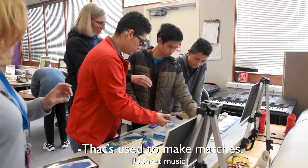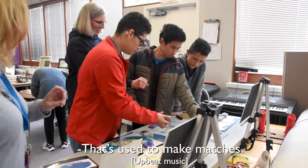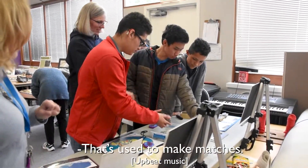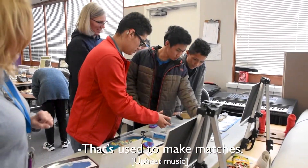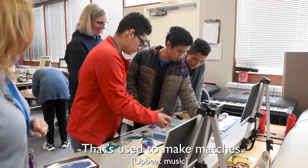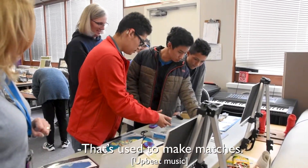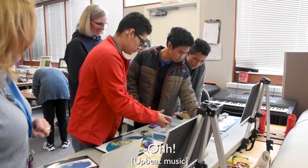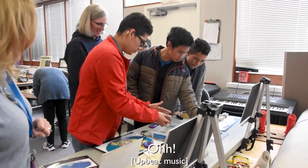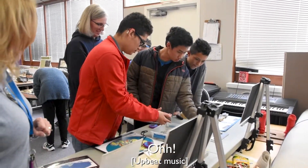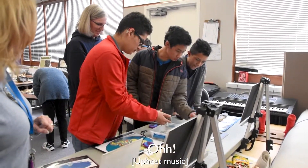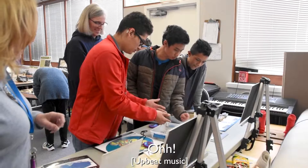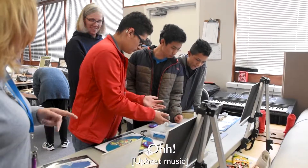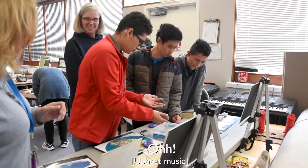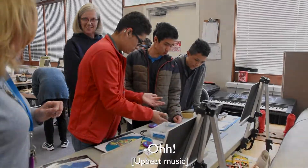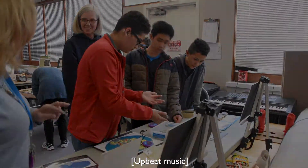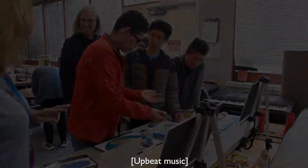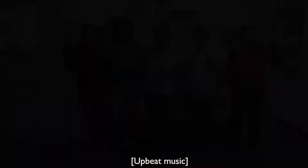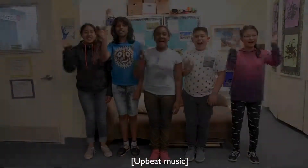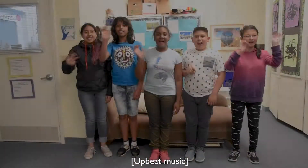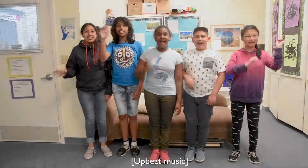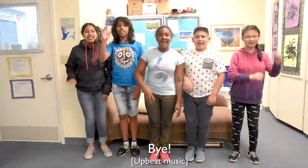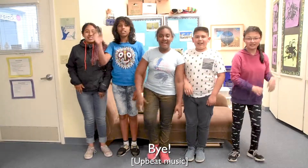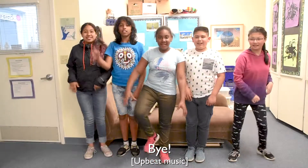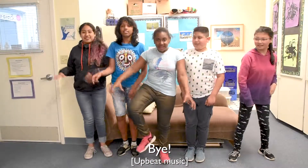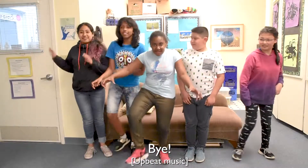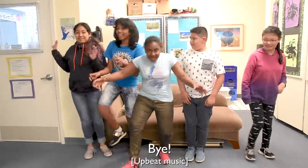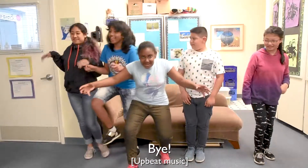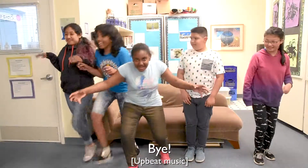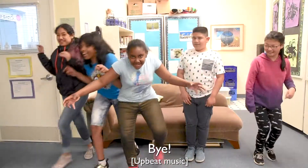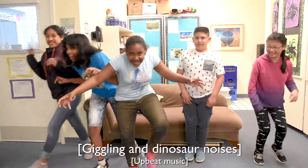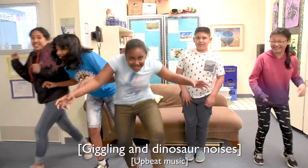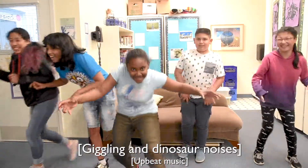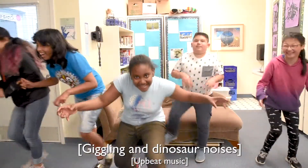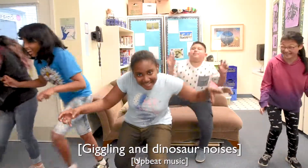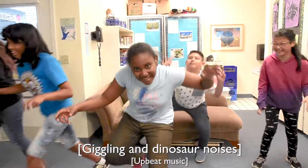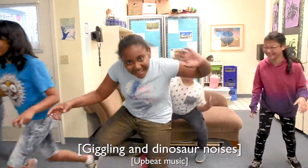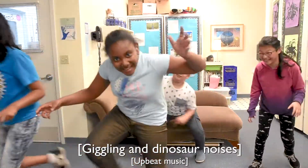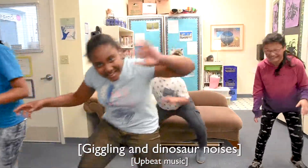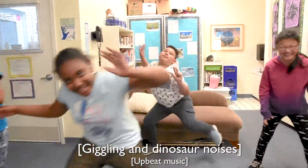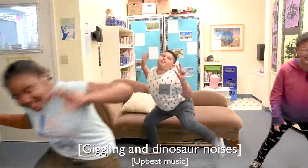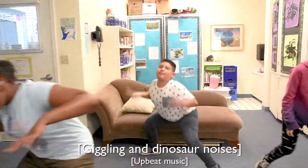matches. Oh! Hi.